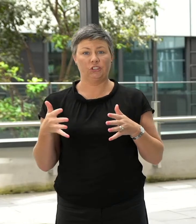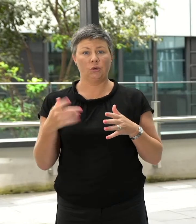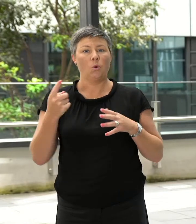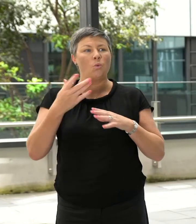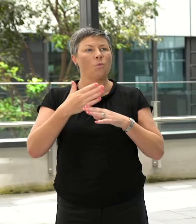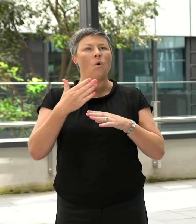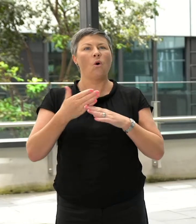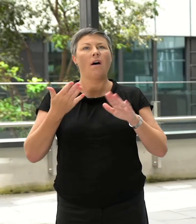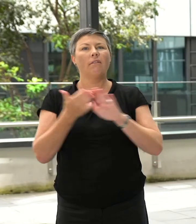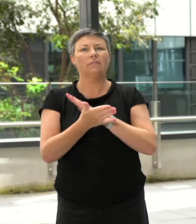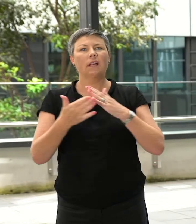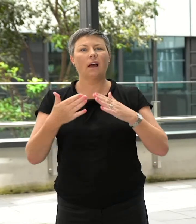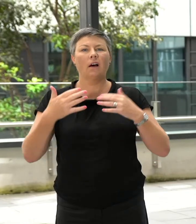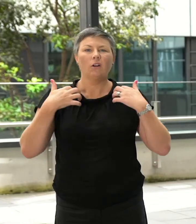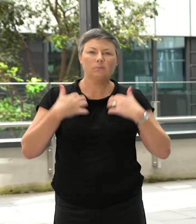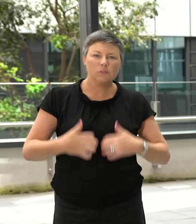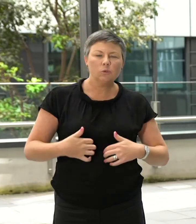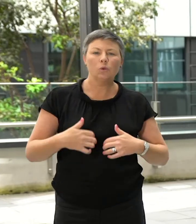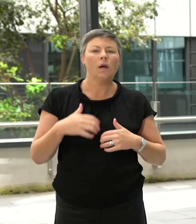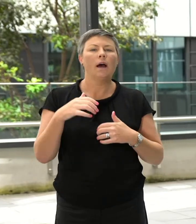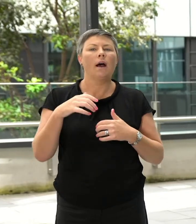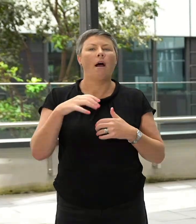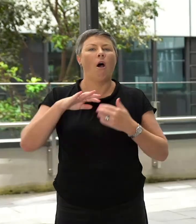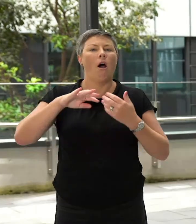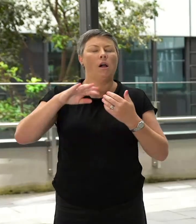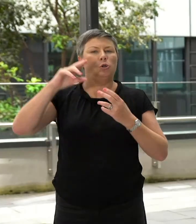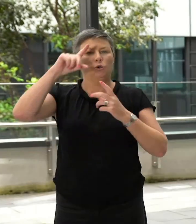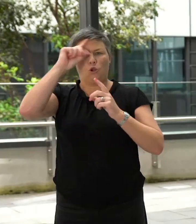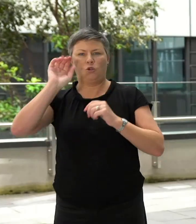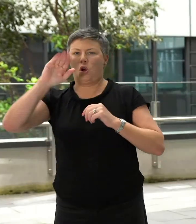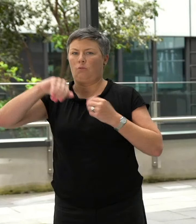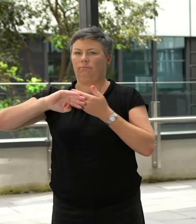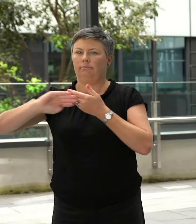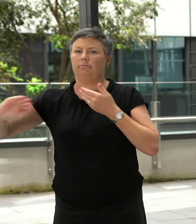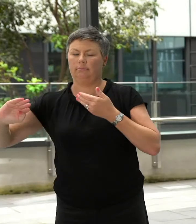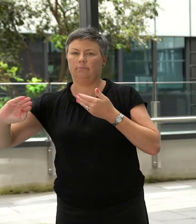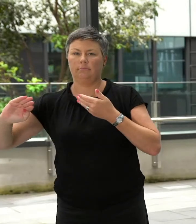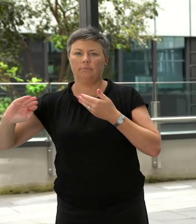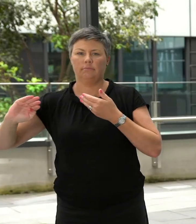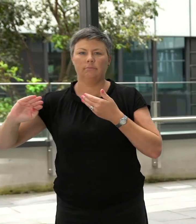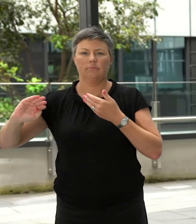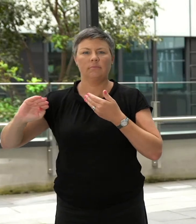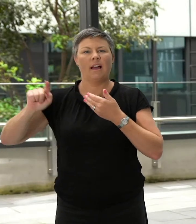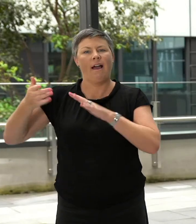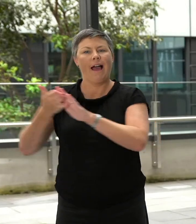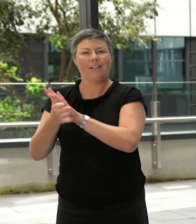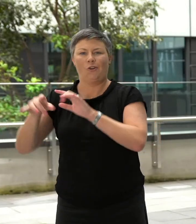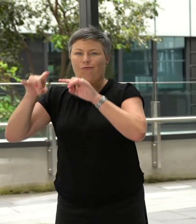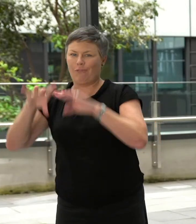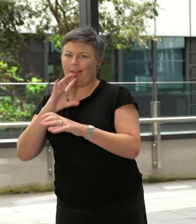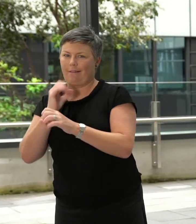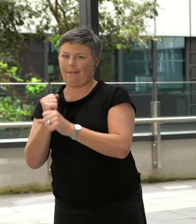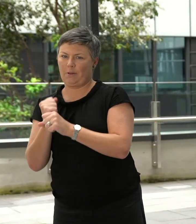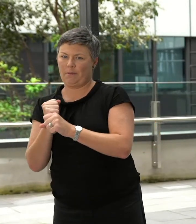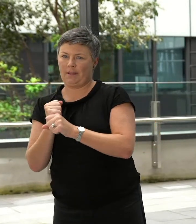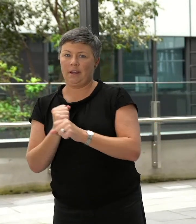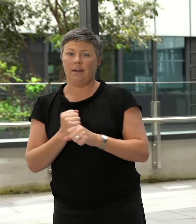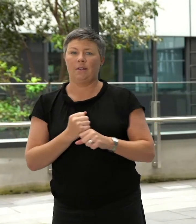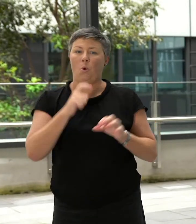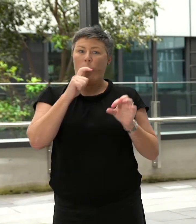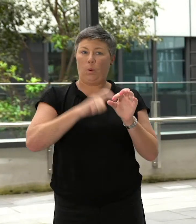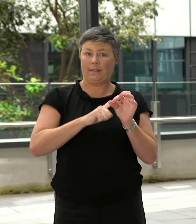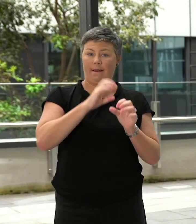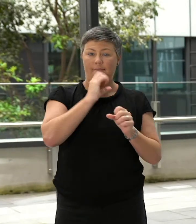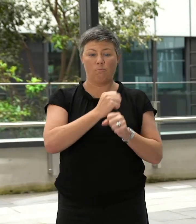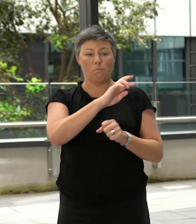service. Now that doesn't include residential aged care and their staff who are handled by the Commonwealth. But all